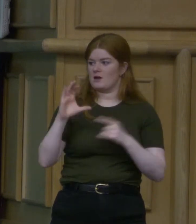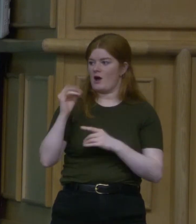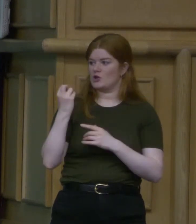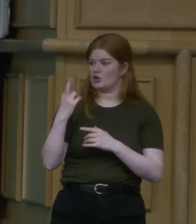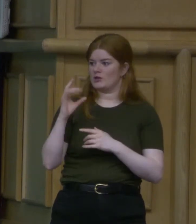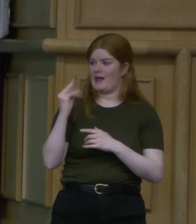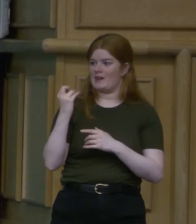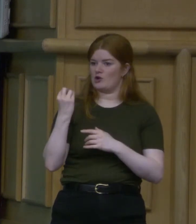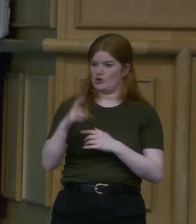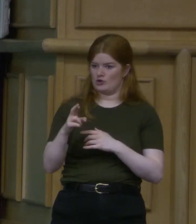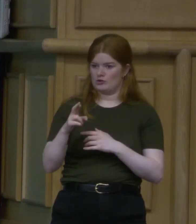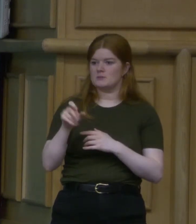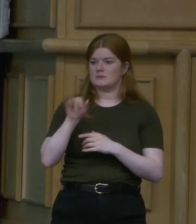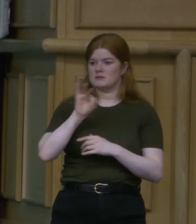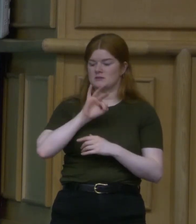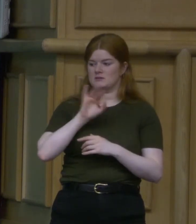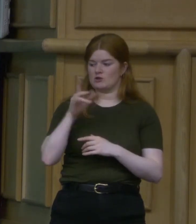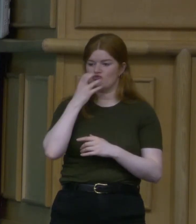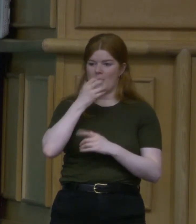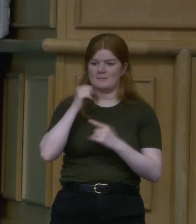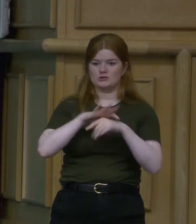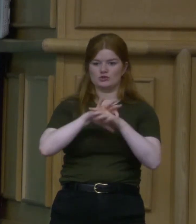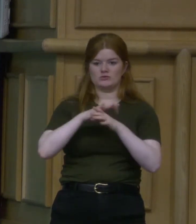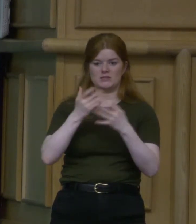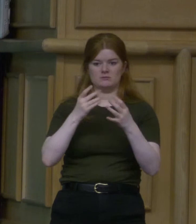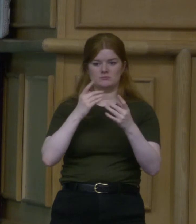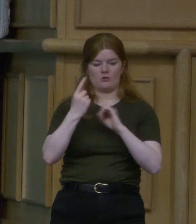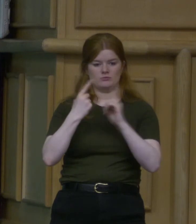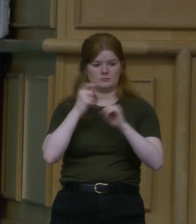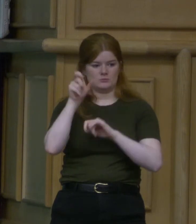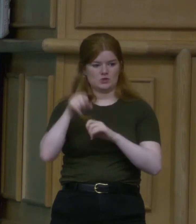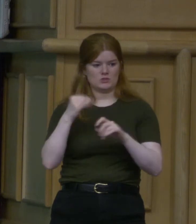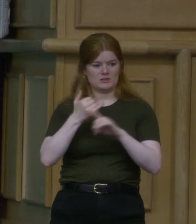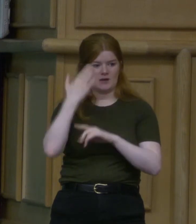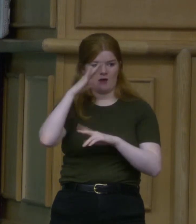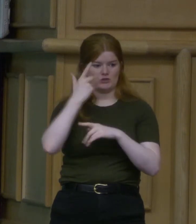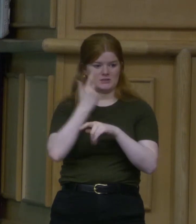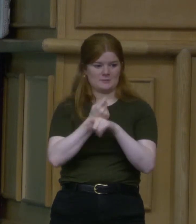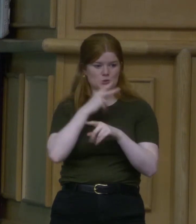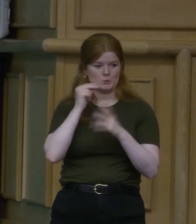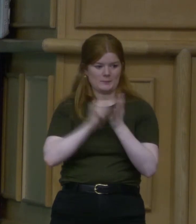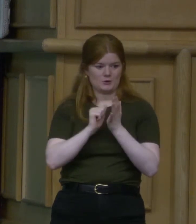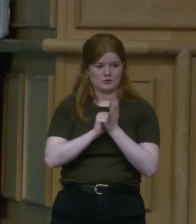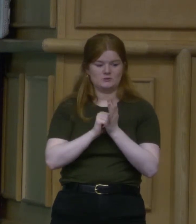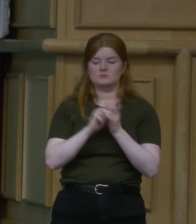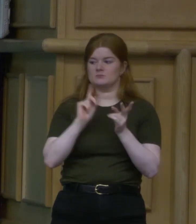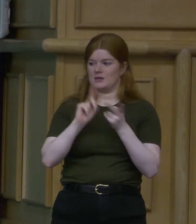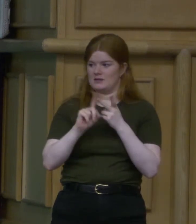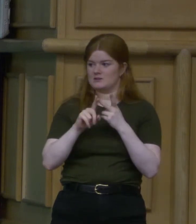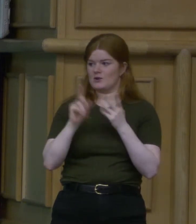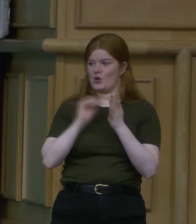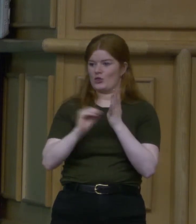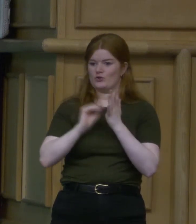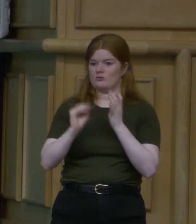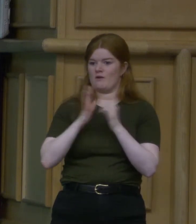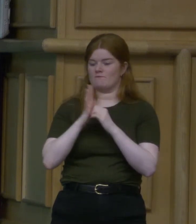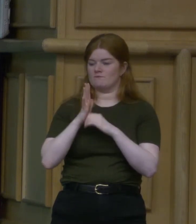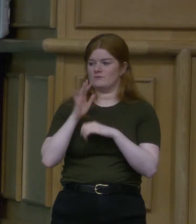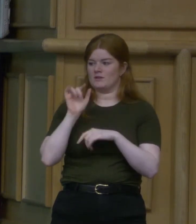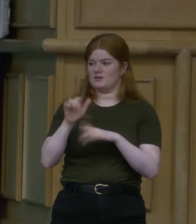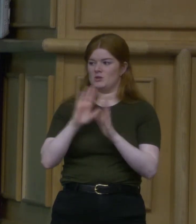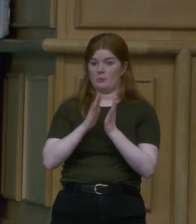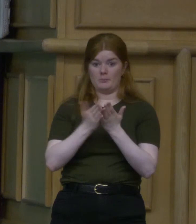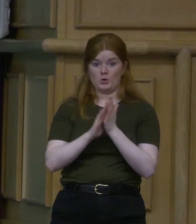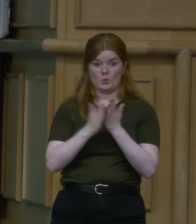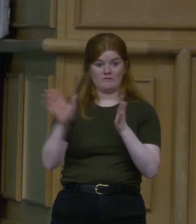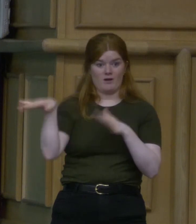Conor Gallagher, who is the crime and security correspondent of the Irish Times and author of the book